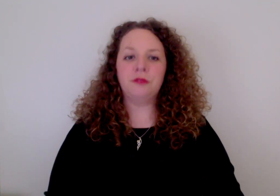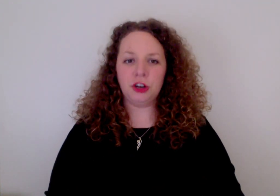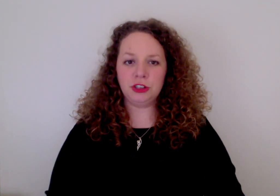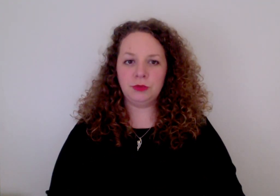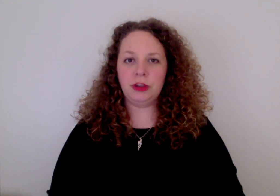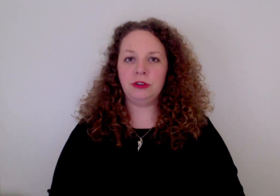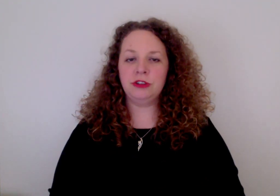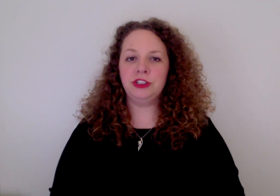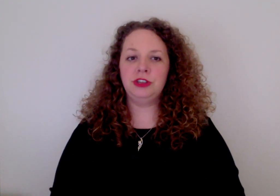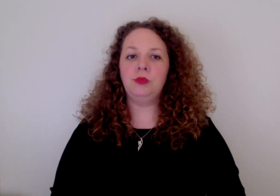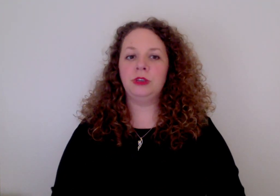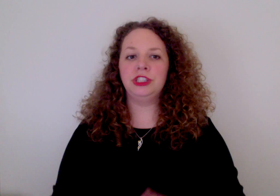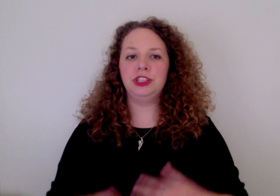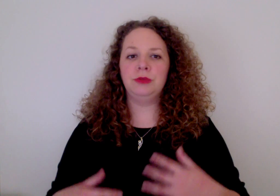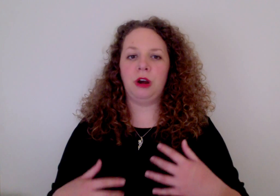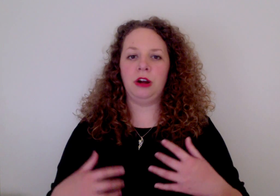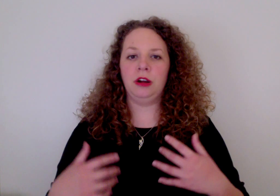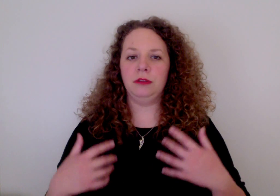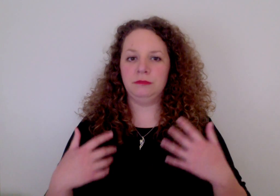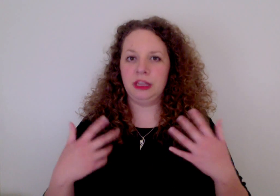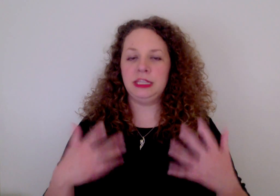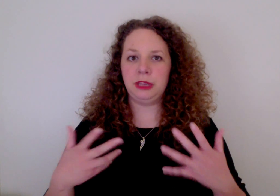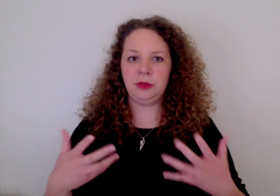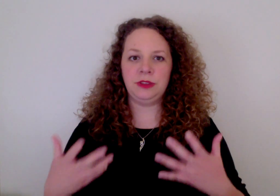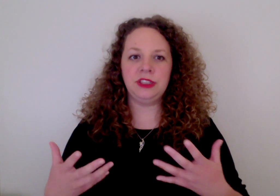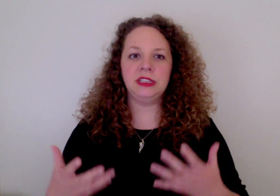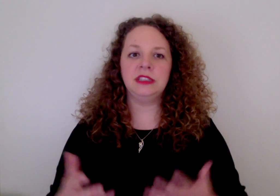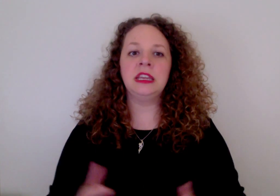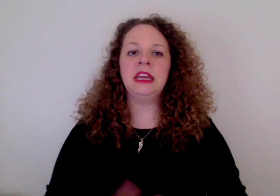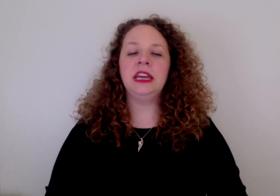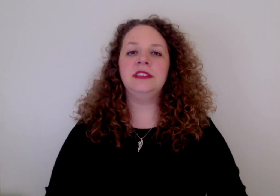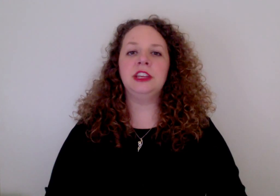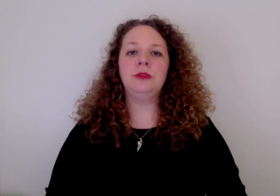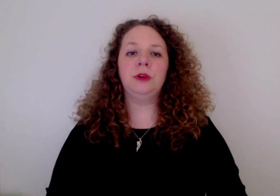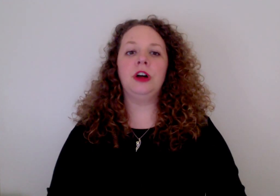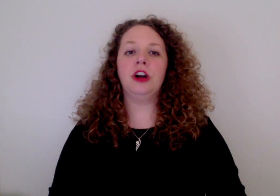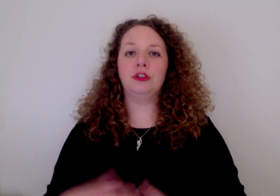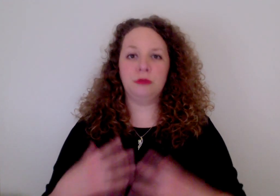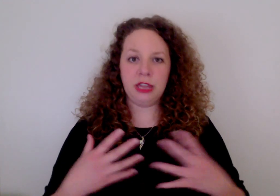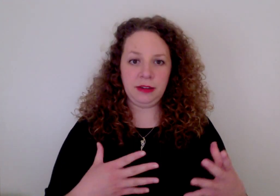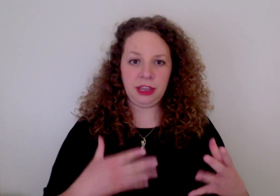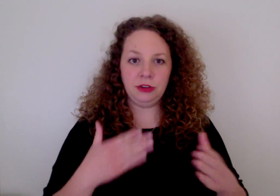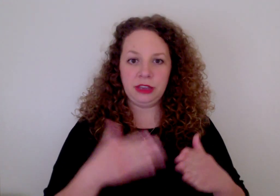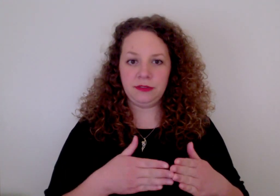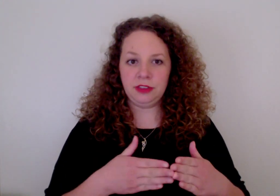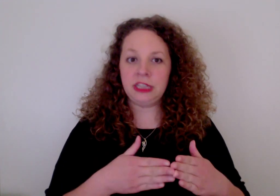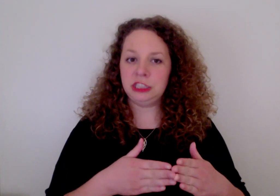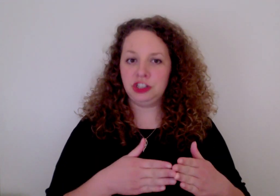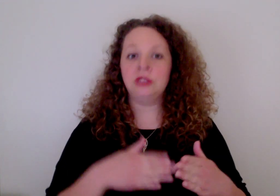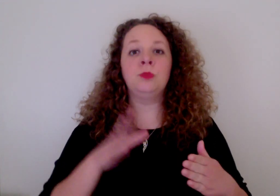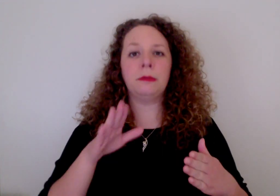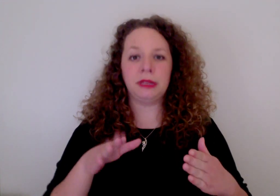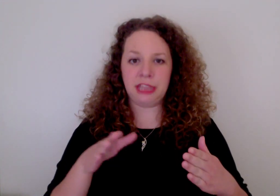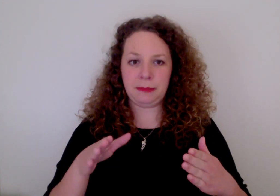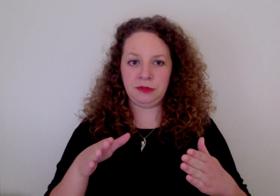first, what you're going to do once you are explaining what this is that you will agree and you'll give the condition what must happen